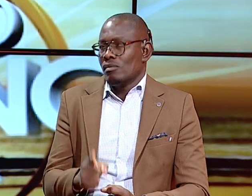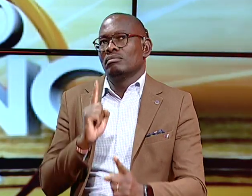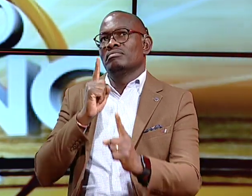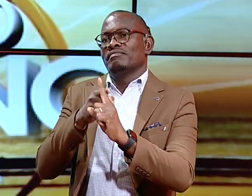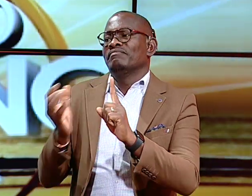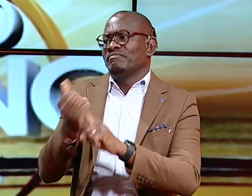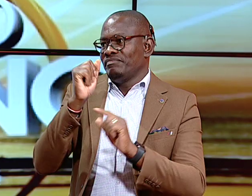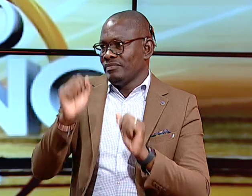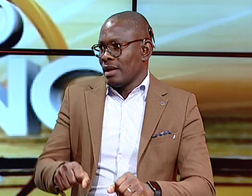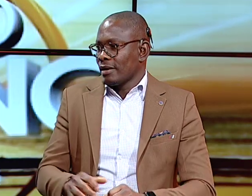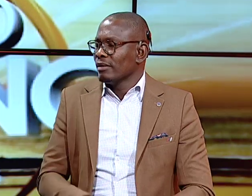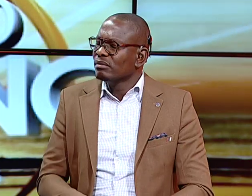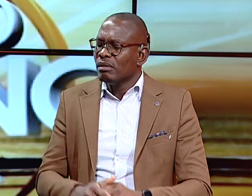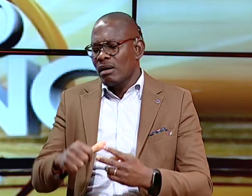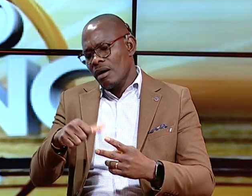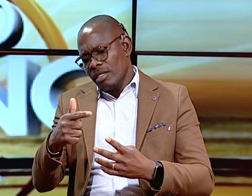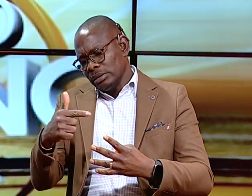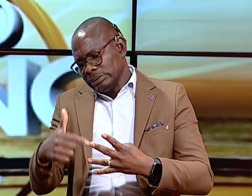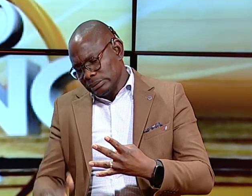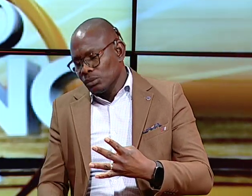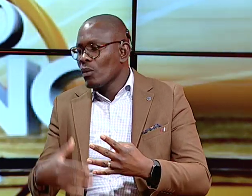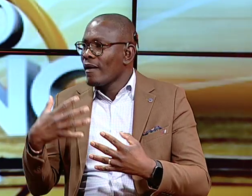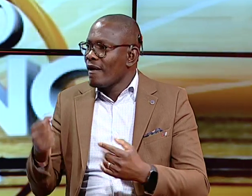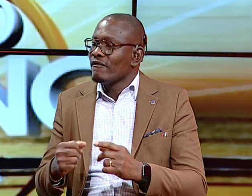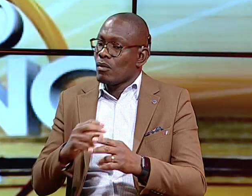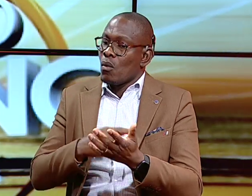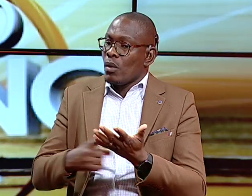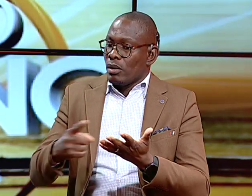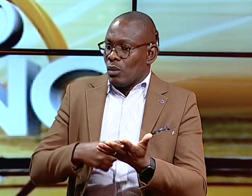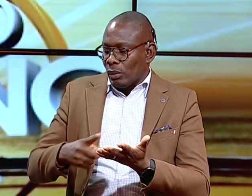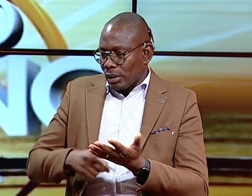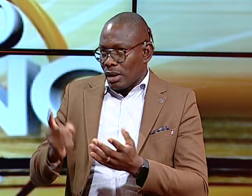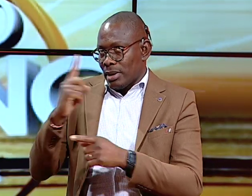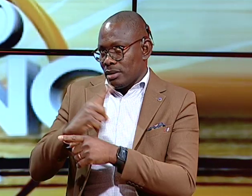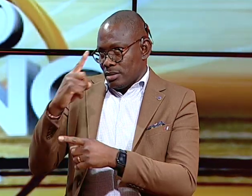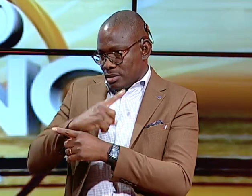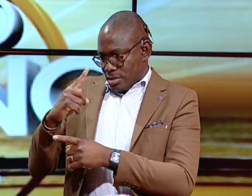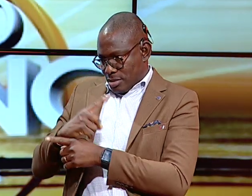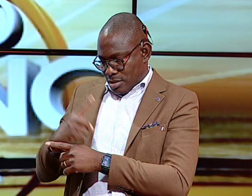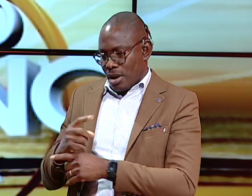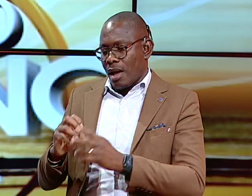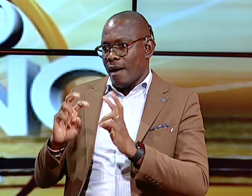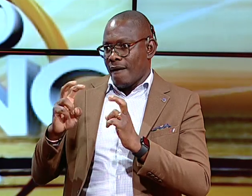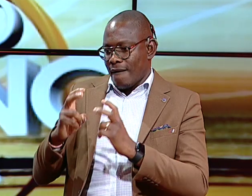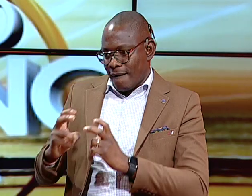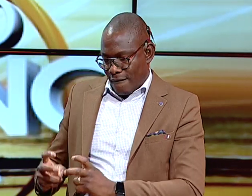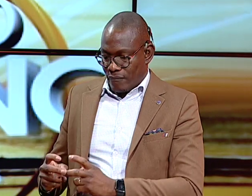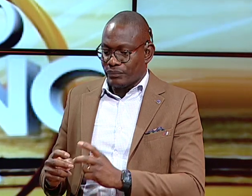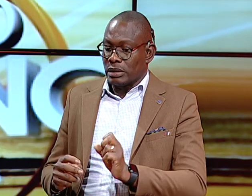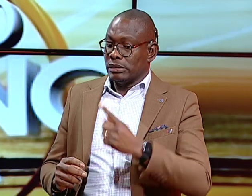their deaf babies. Absolutely. As well. So through that, we can maybe to achieve, because the foundation has been laid. Yeah.